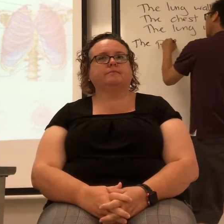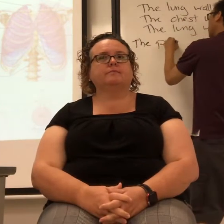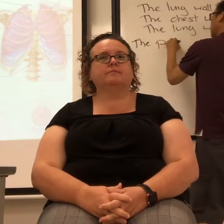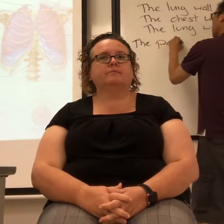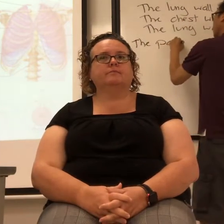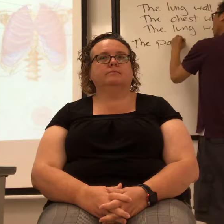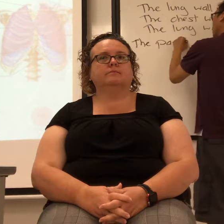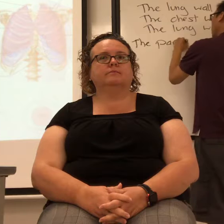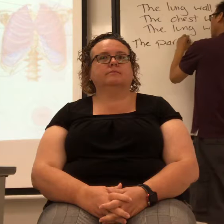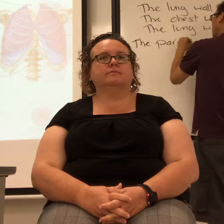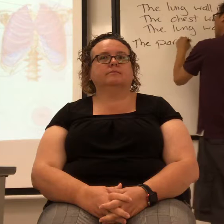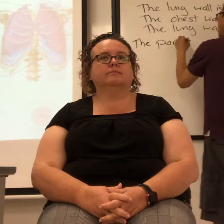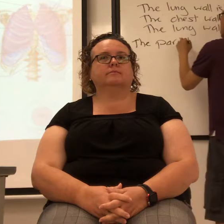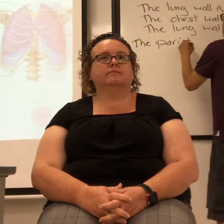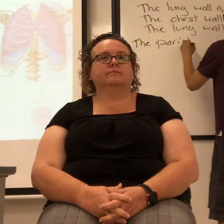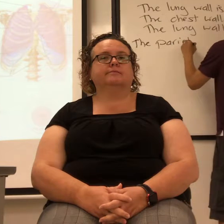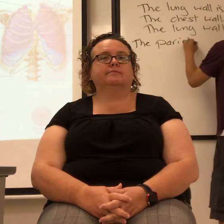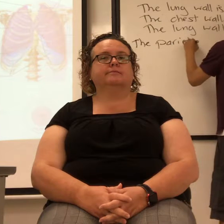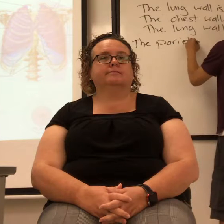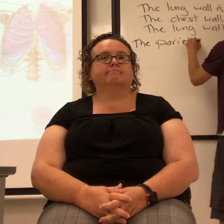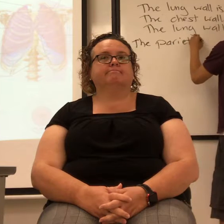The parietal